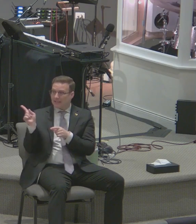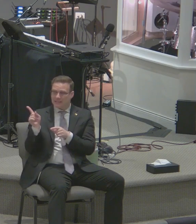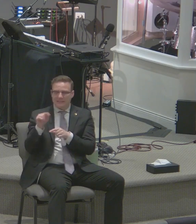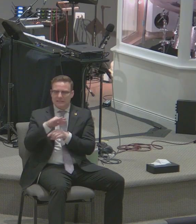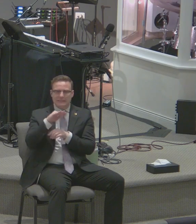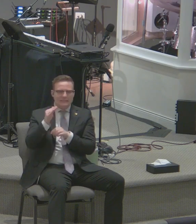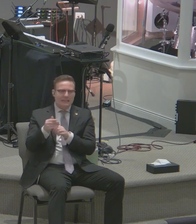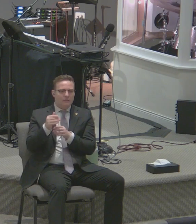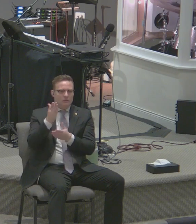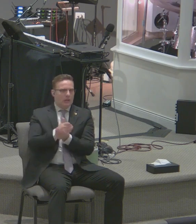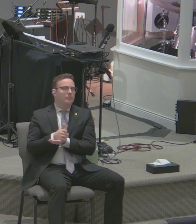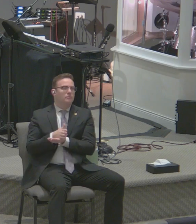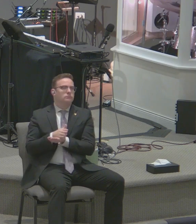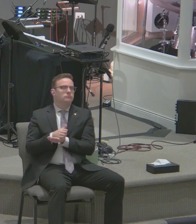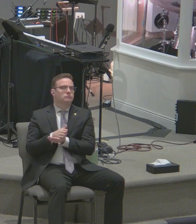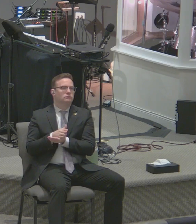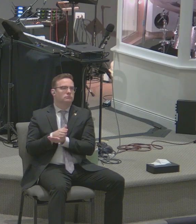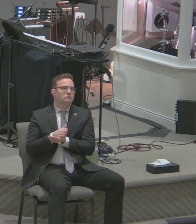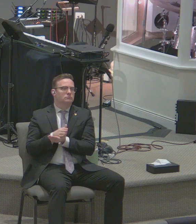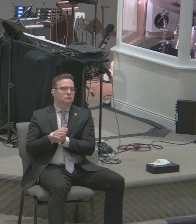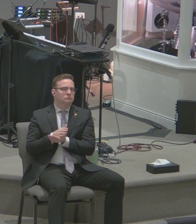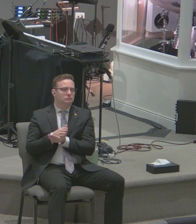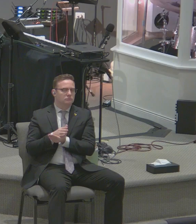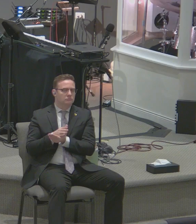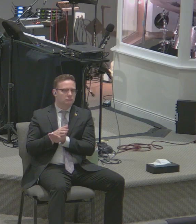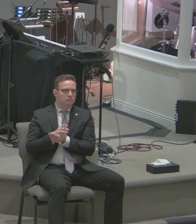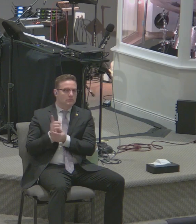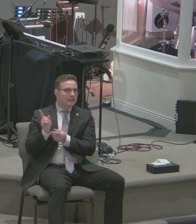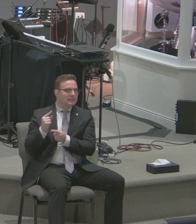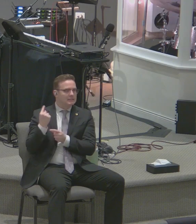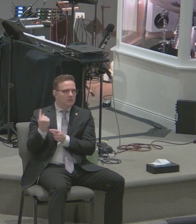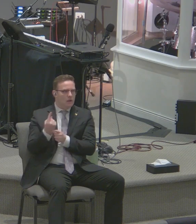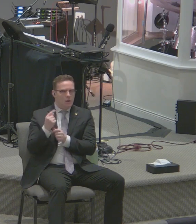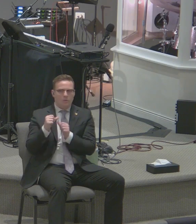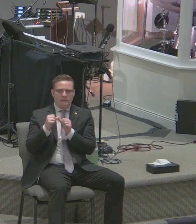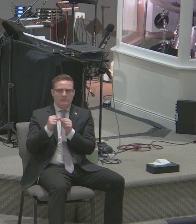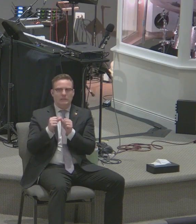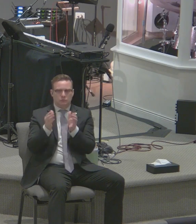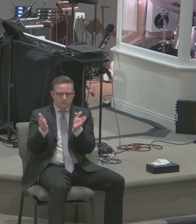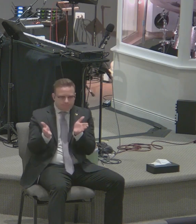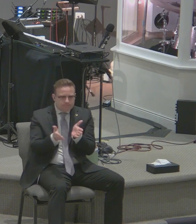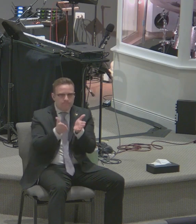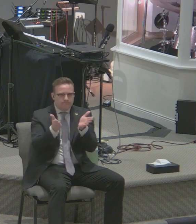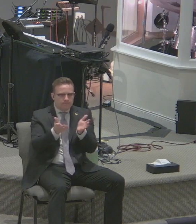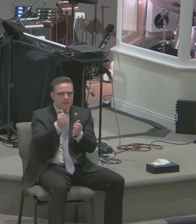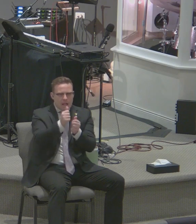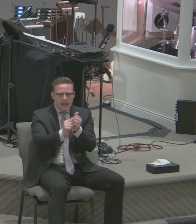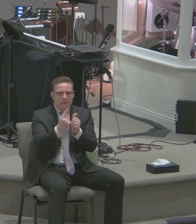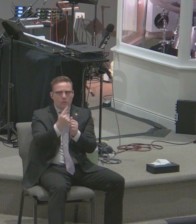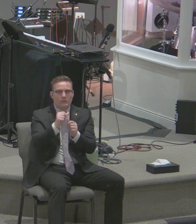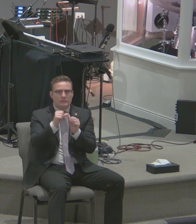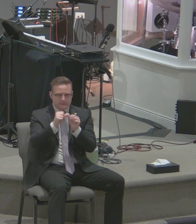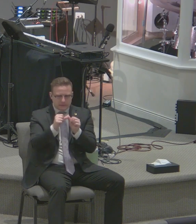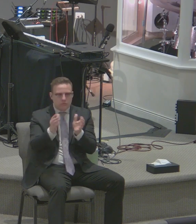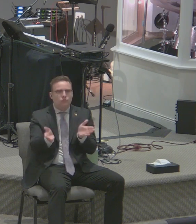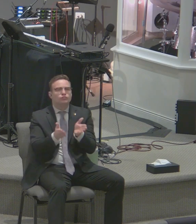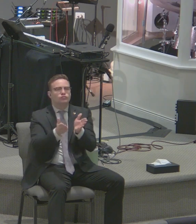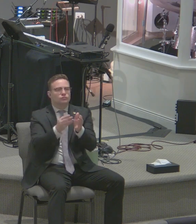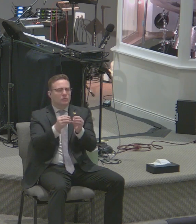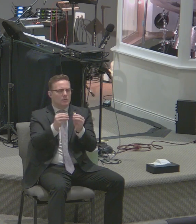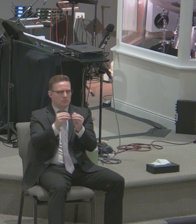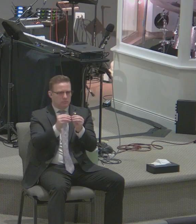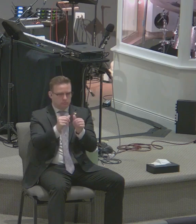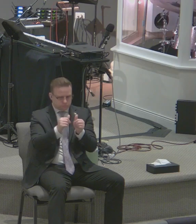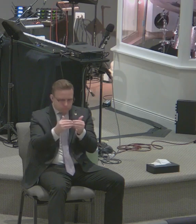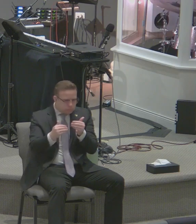He's never settled for just doing his best or wanting us to do our best. He's always pushing us just to go a little further. It's